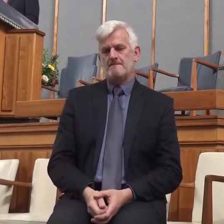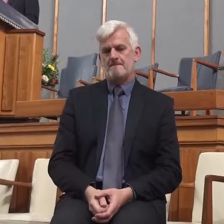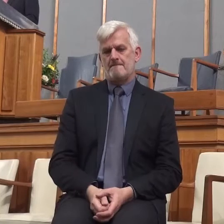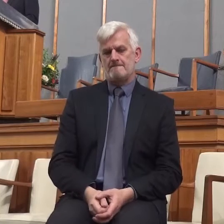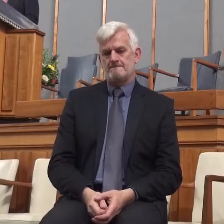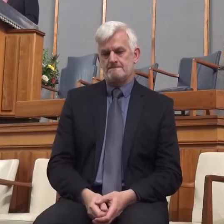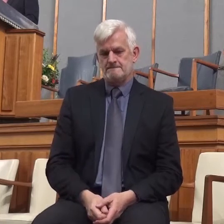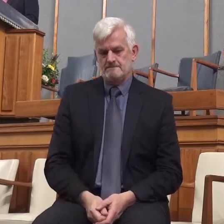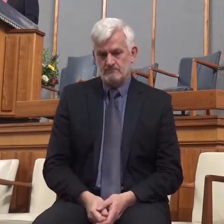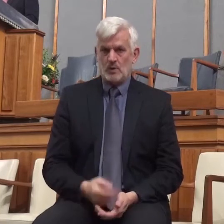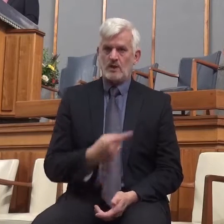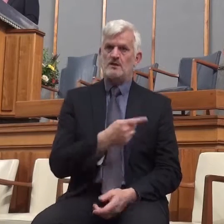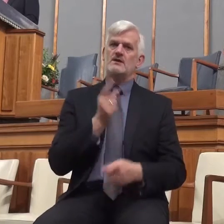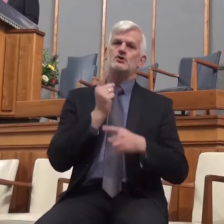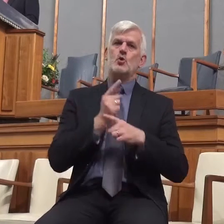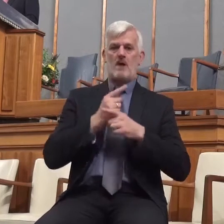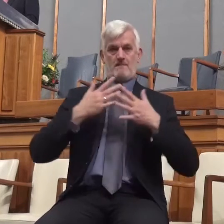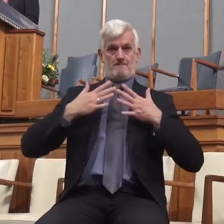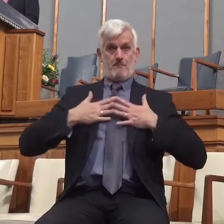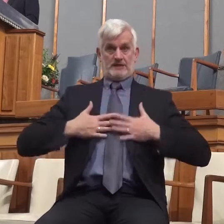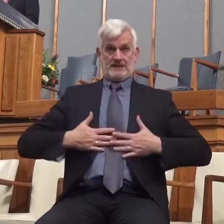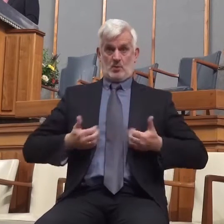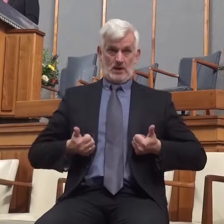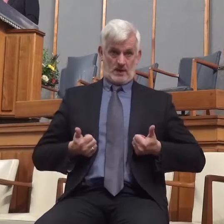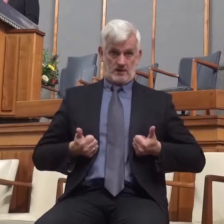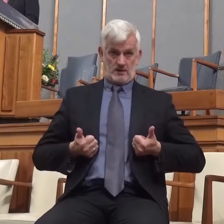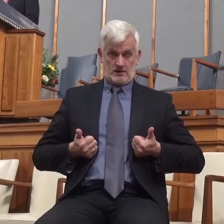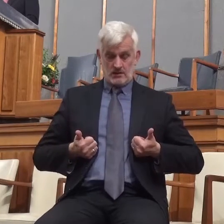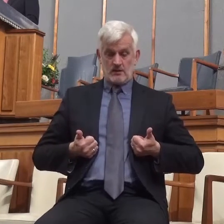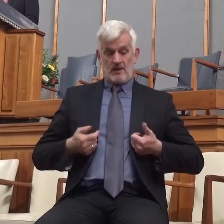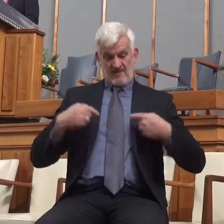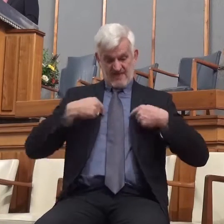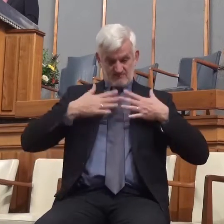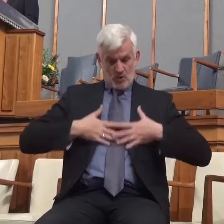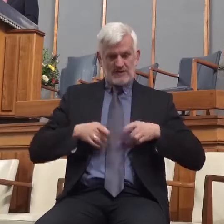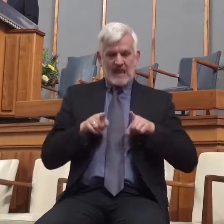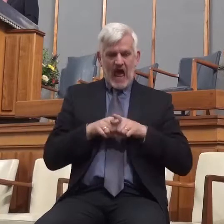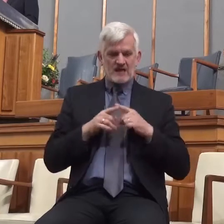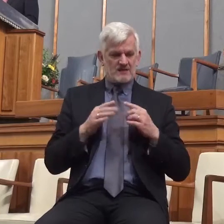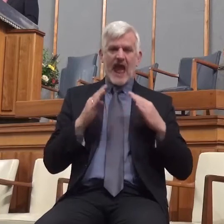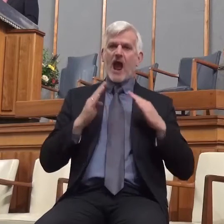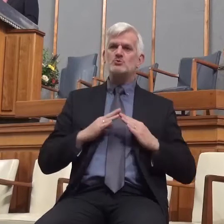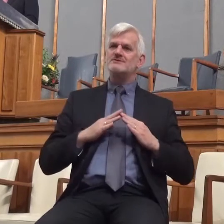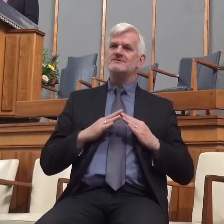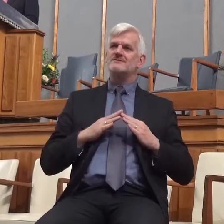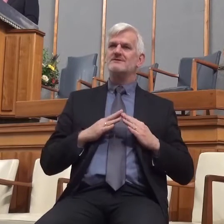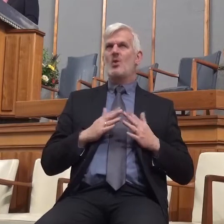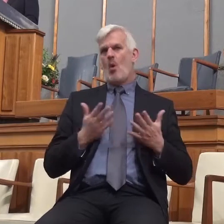For we know that if our earthly house of this tabernacle, this bodily